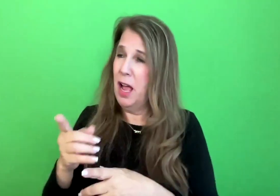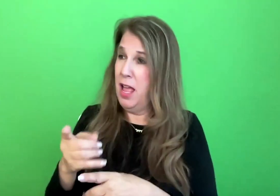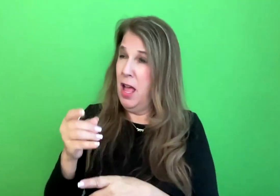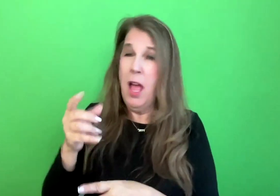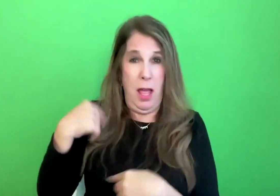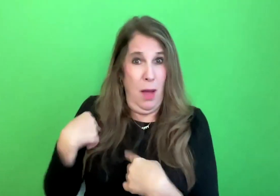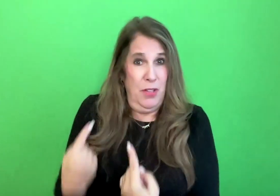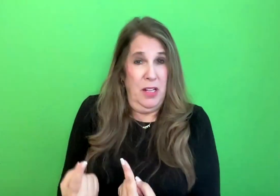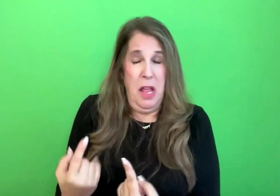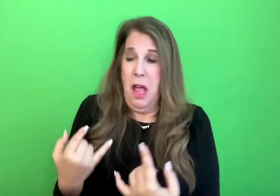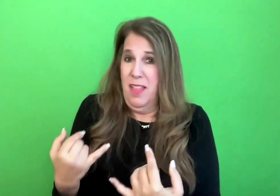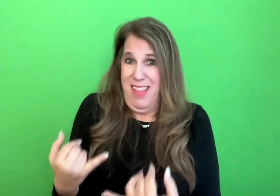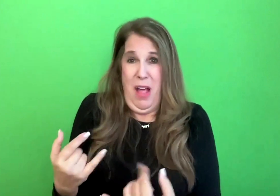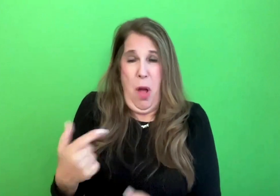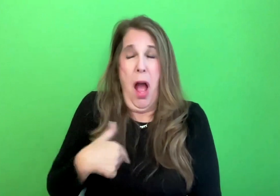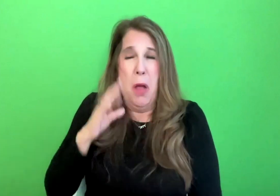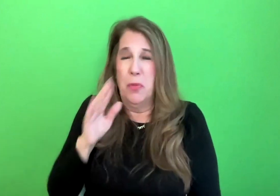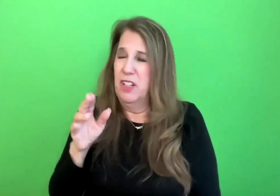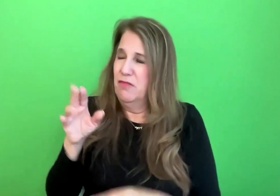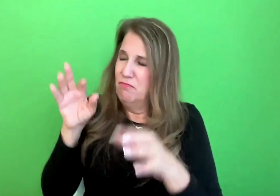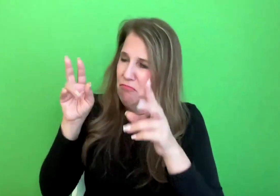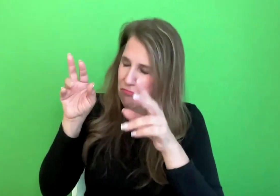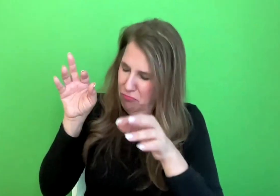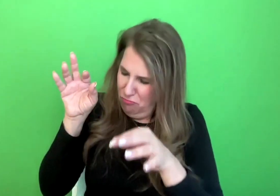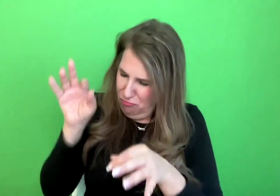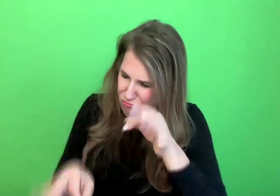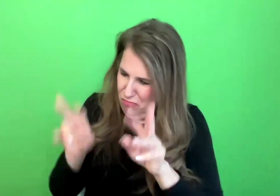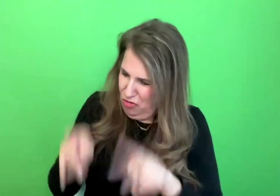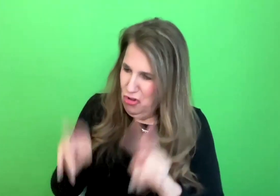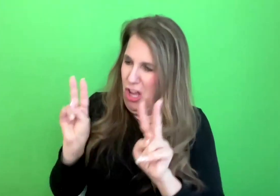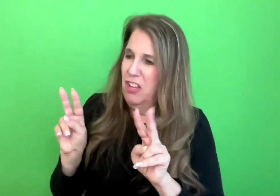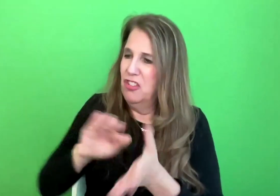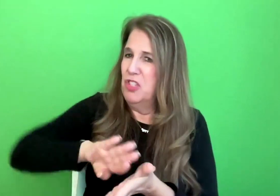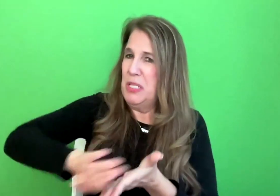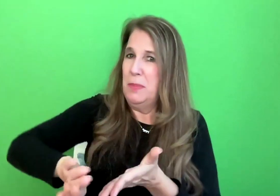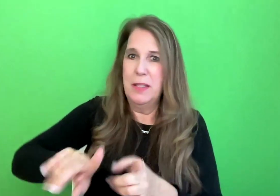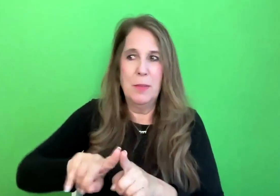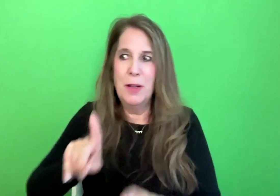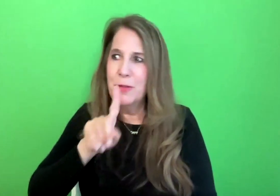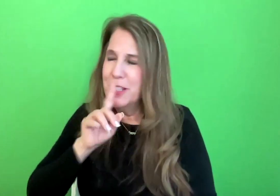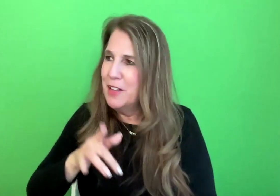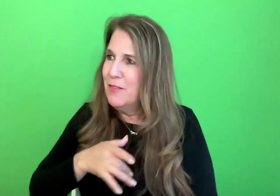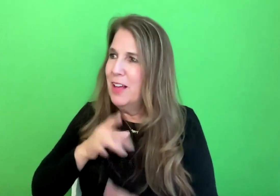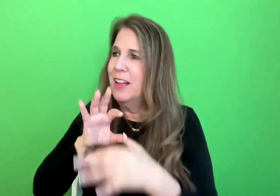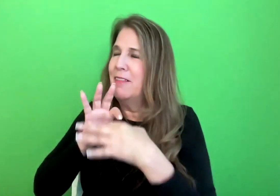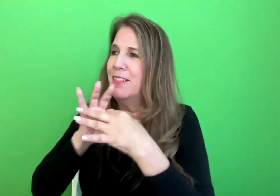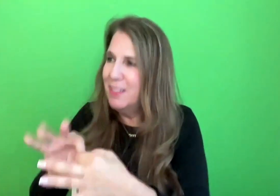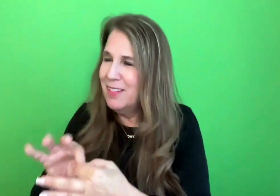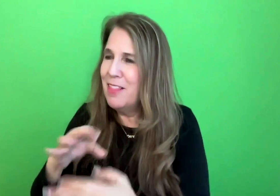up to this moment in time judged and dismissed. But I found the family so likable and relatable that I hadn't